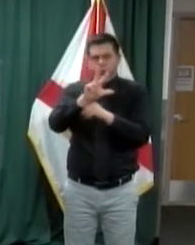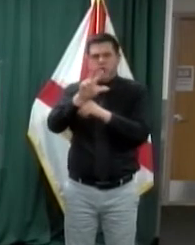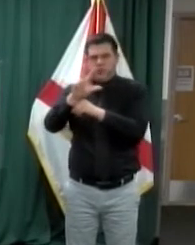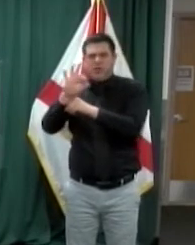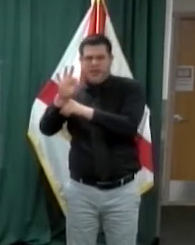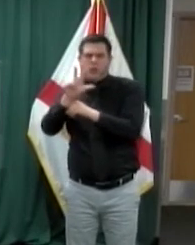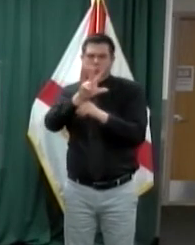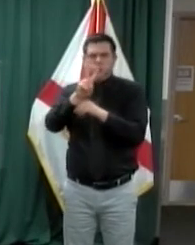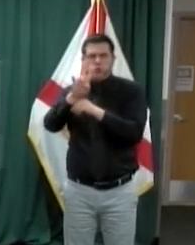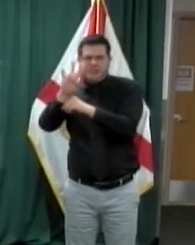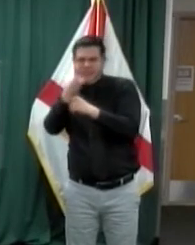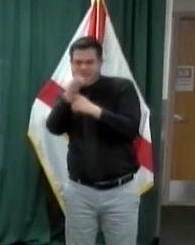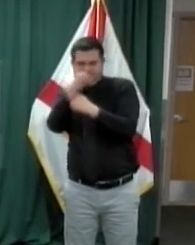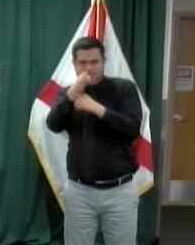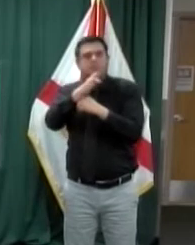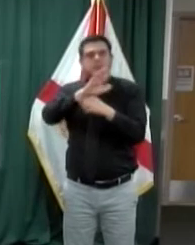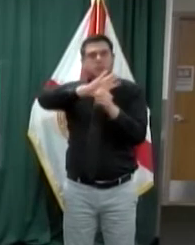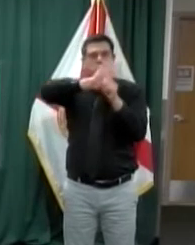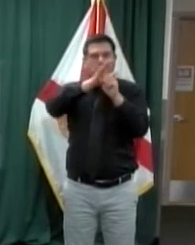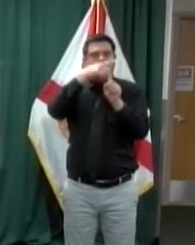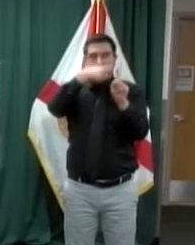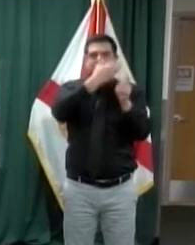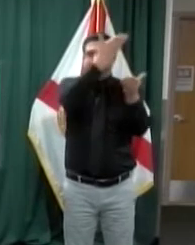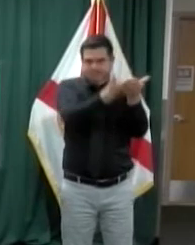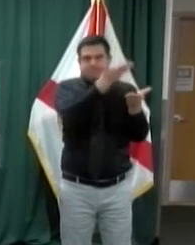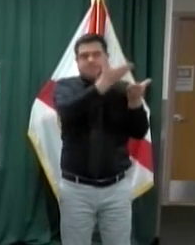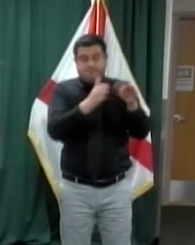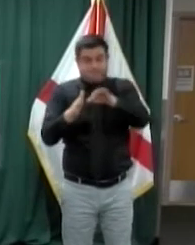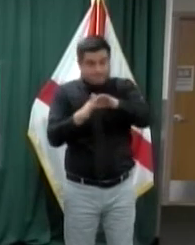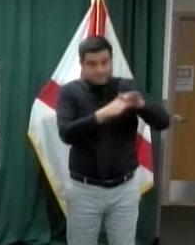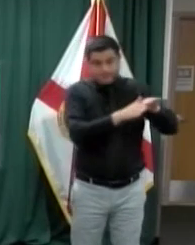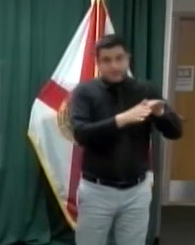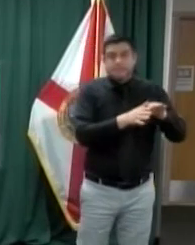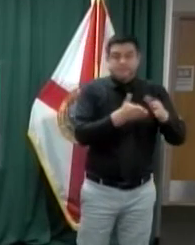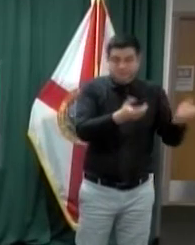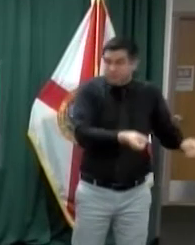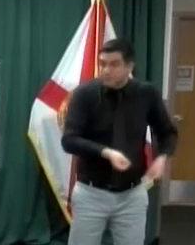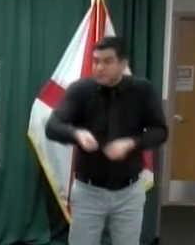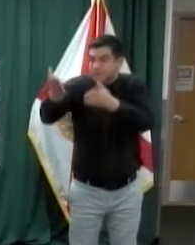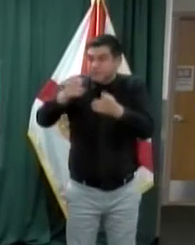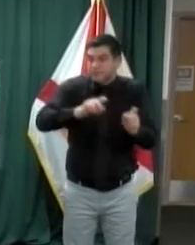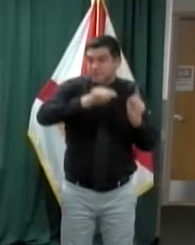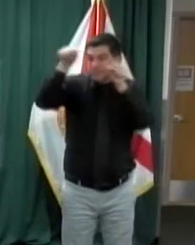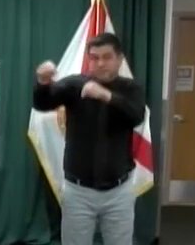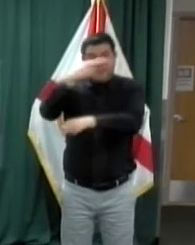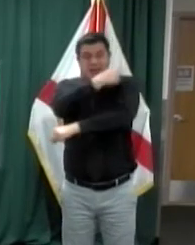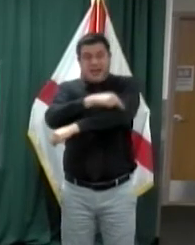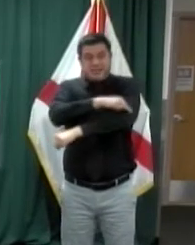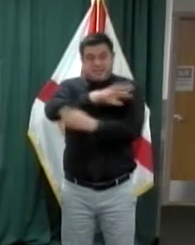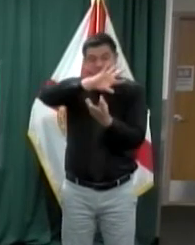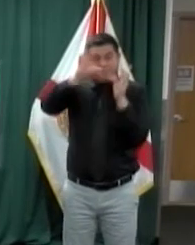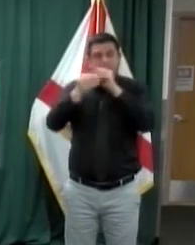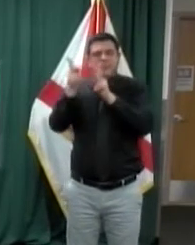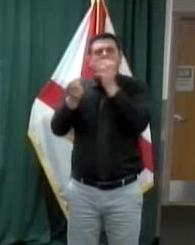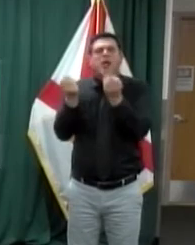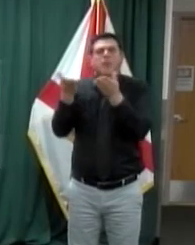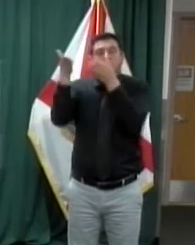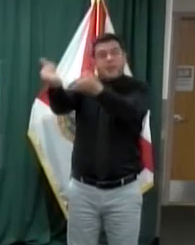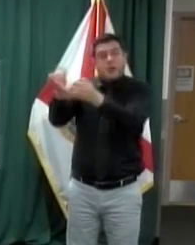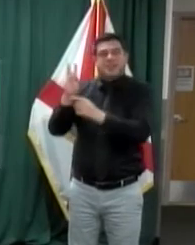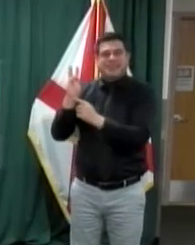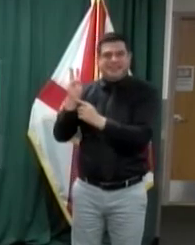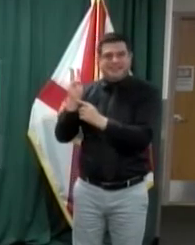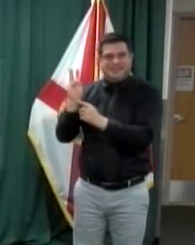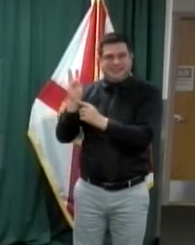been remaining relatively constant throughout the event. And of course, testing. We continue to have the 22